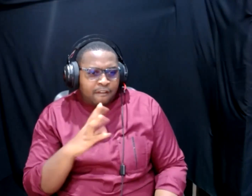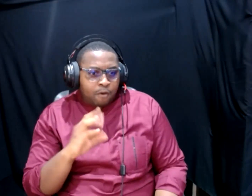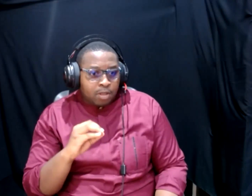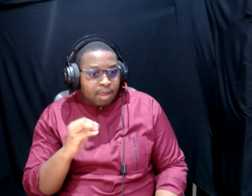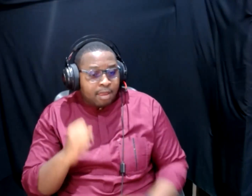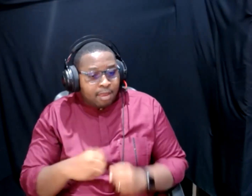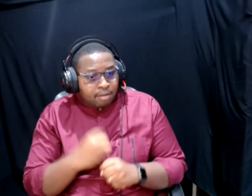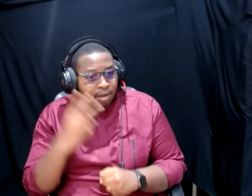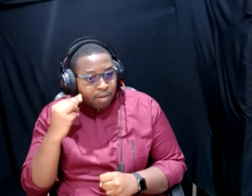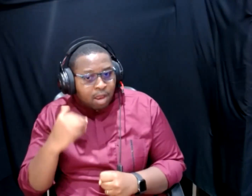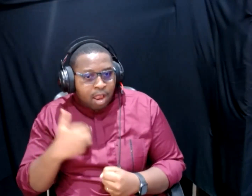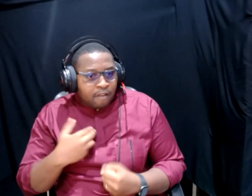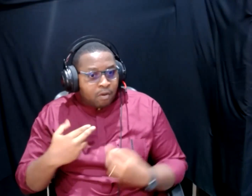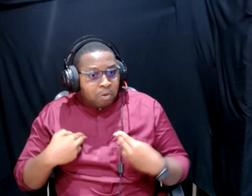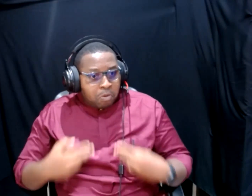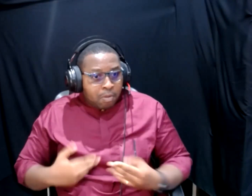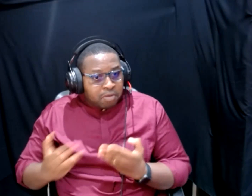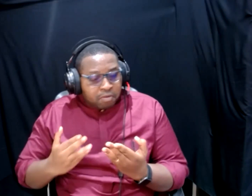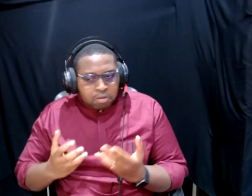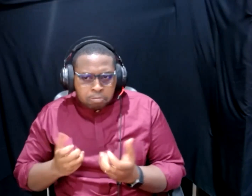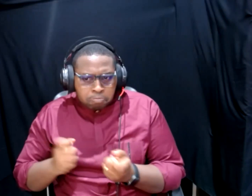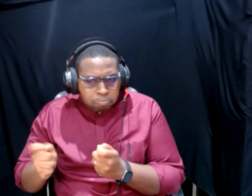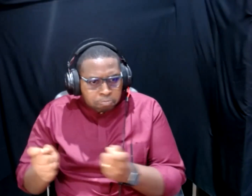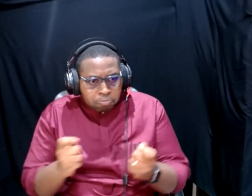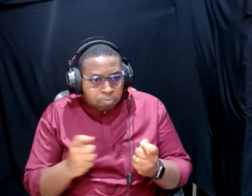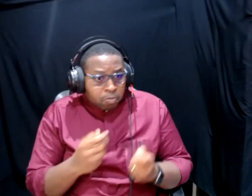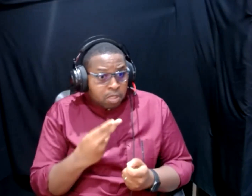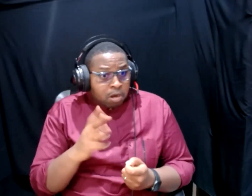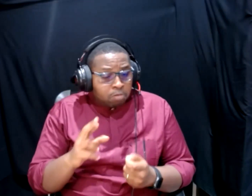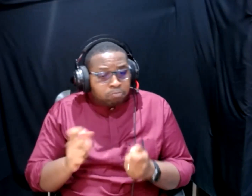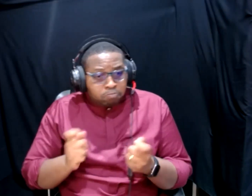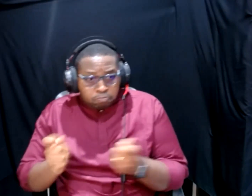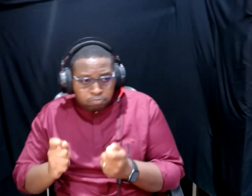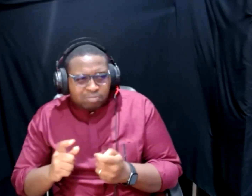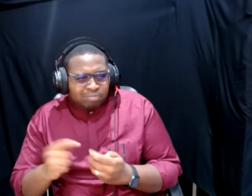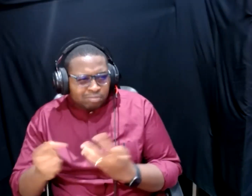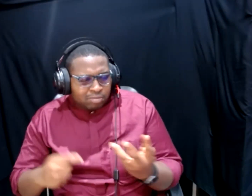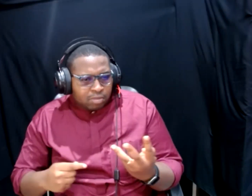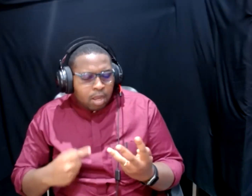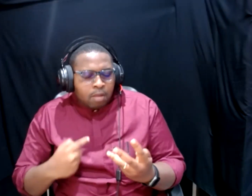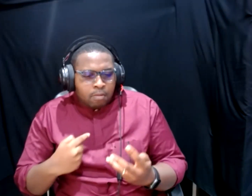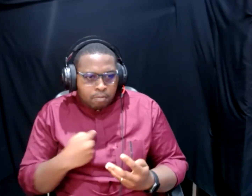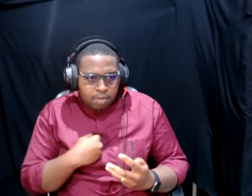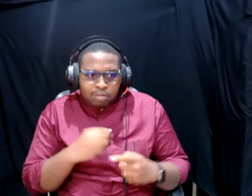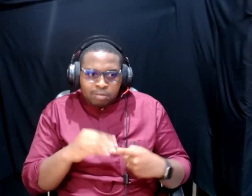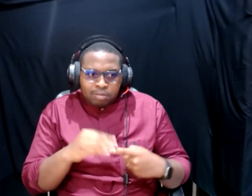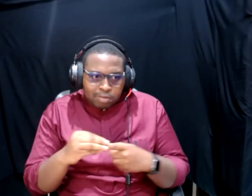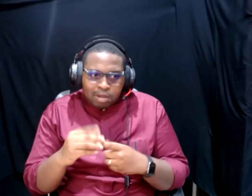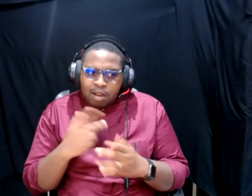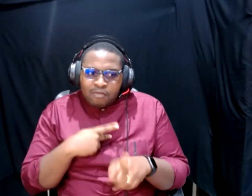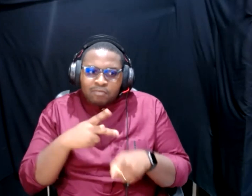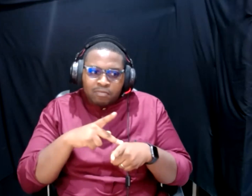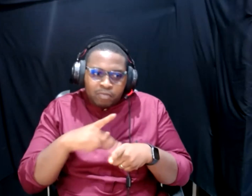human services, workforce development, and nonprofit human resource development programs. And as a national expert in the applied use of longitudinal